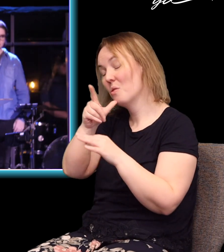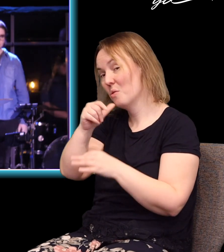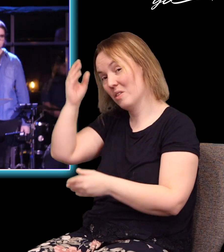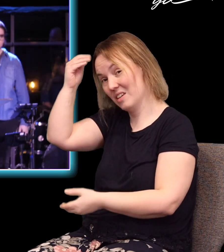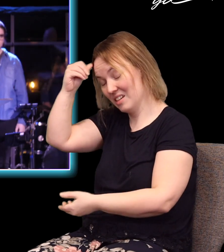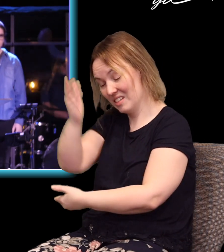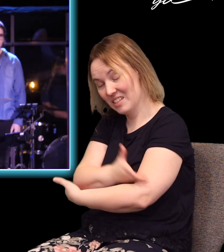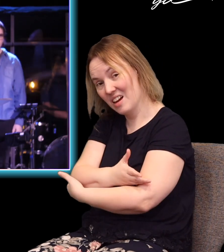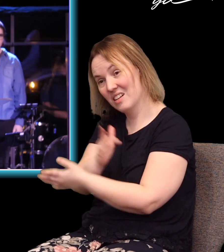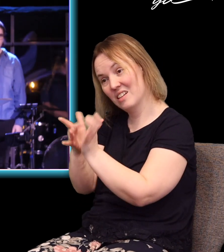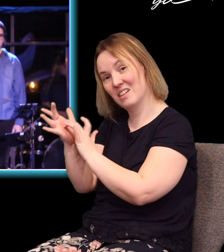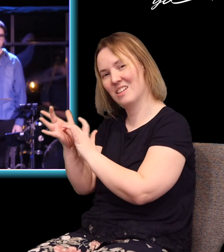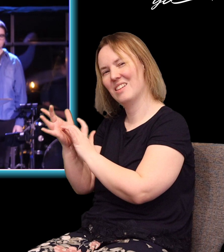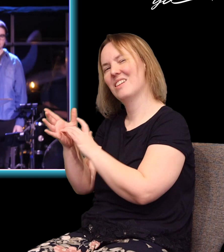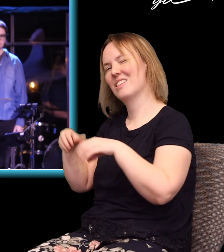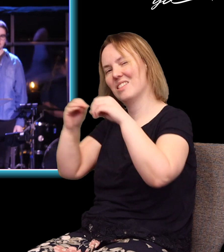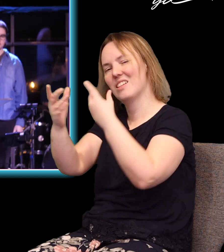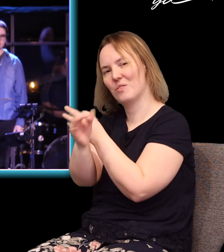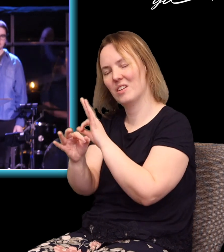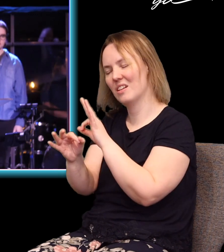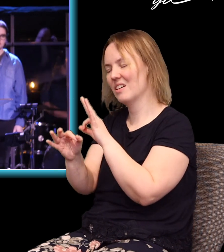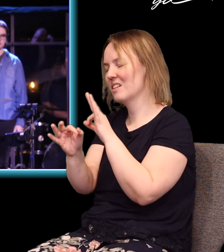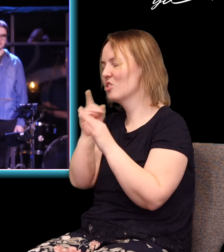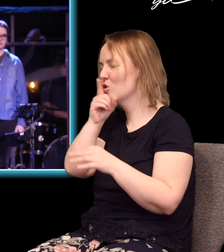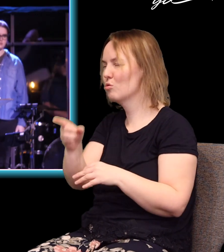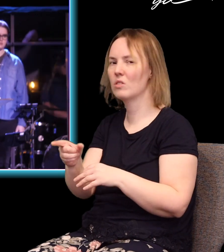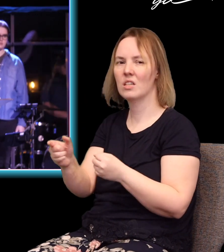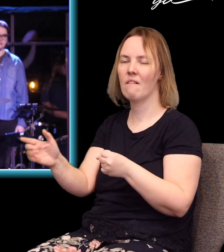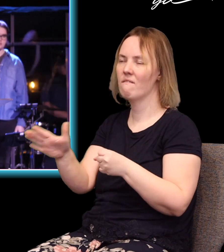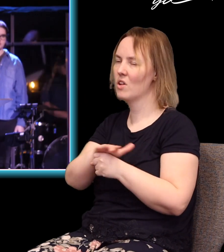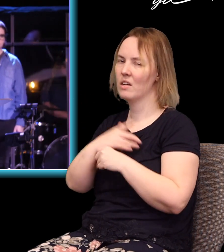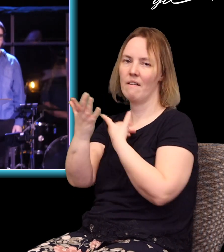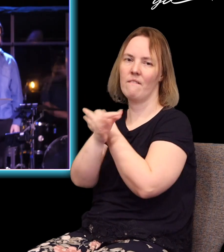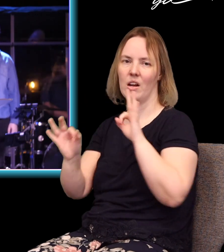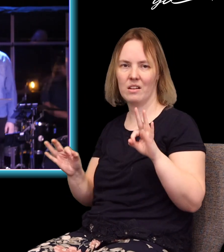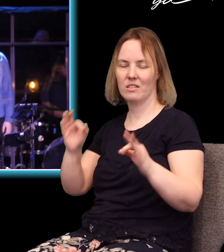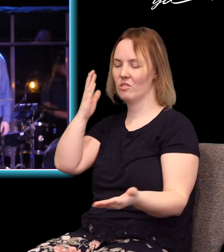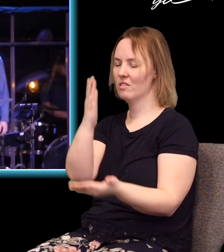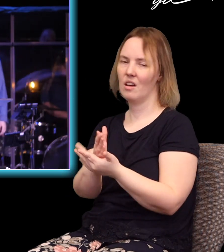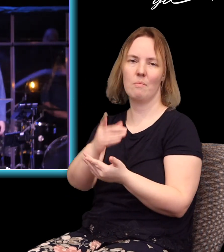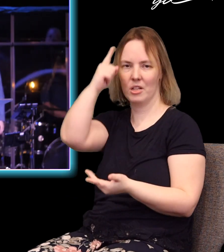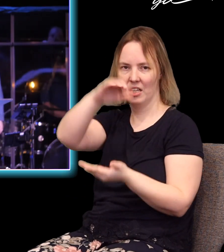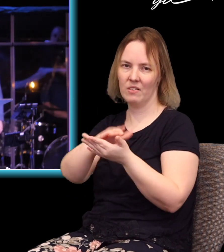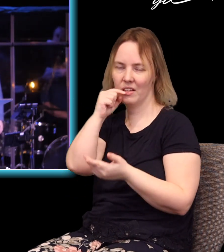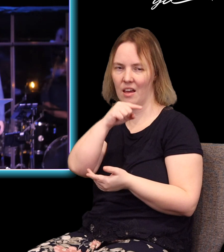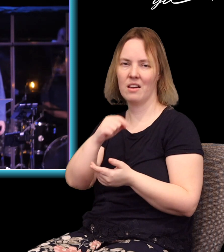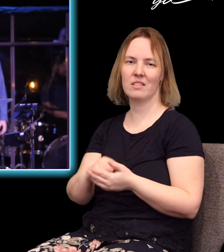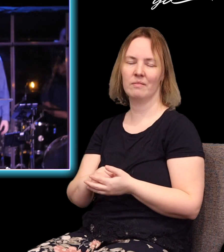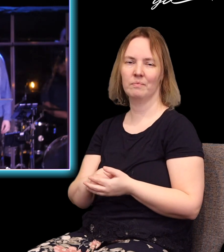free is truly, completely free. So stop believing the